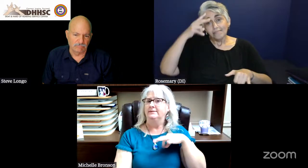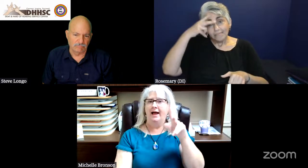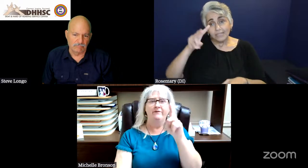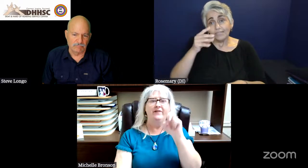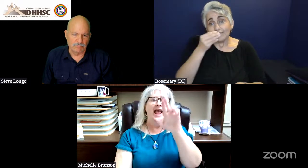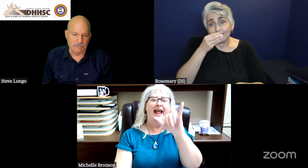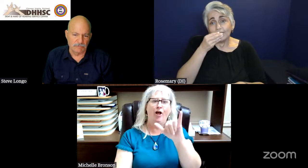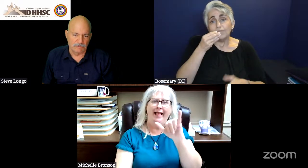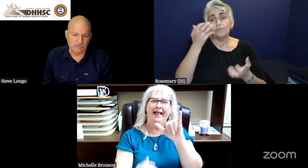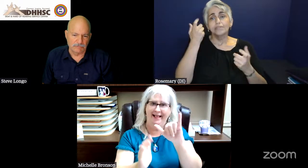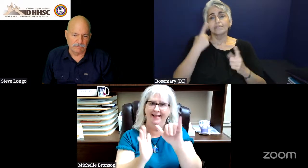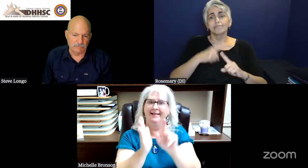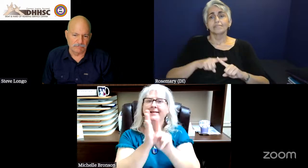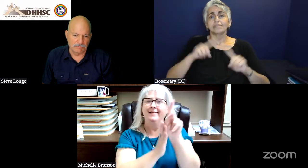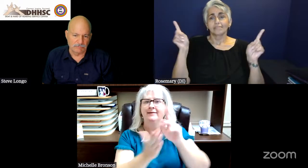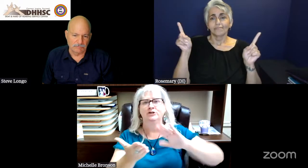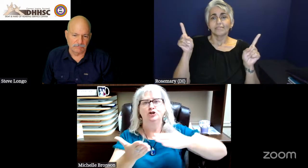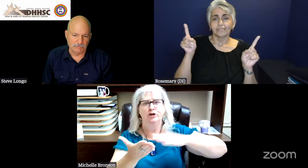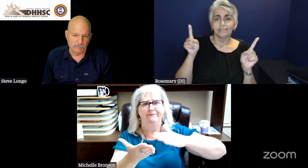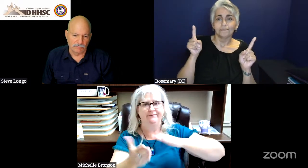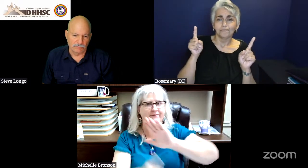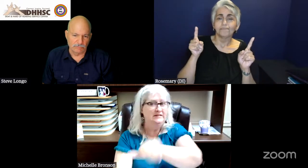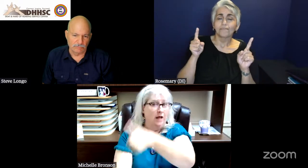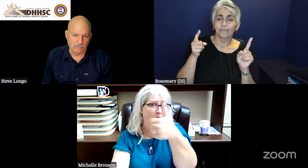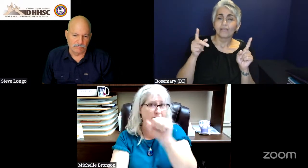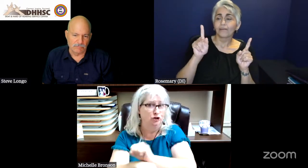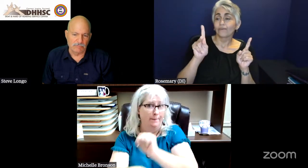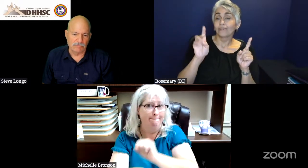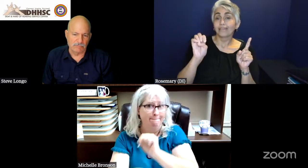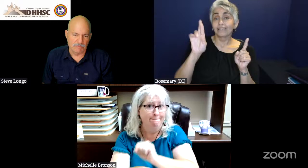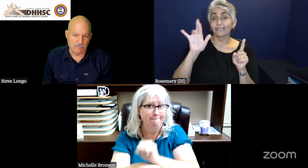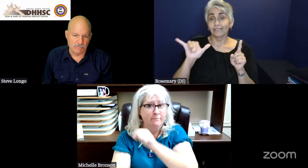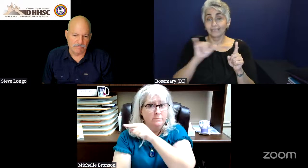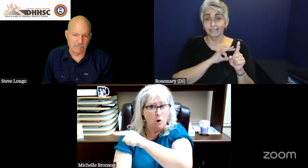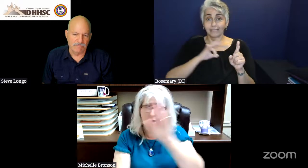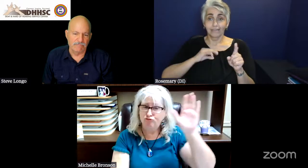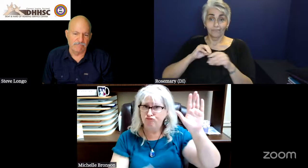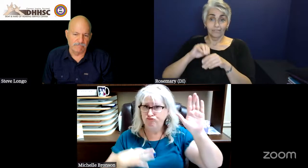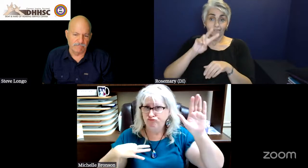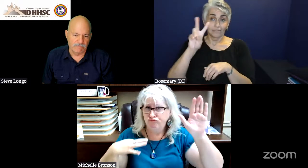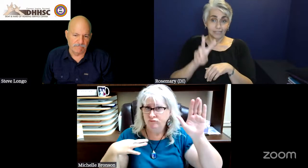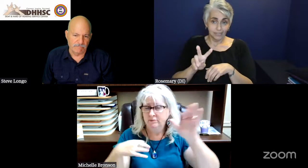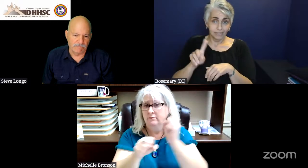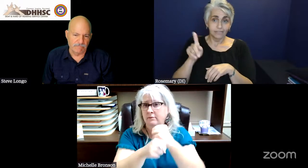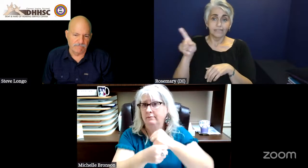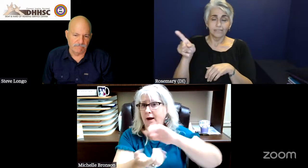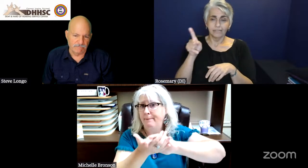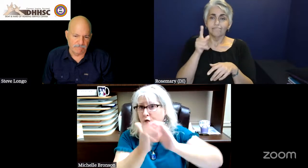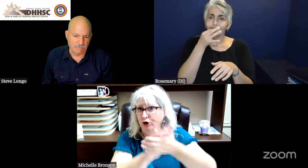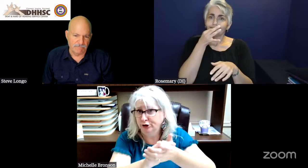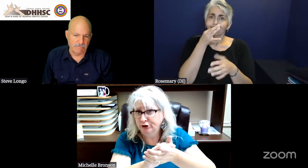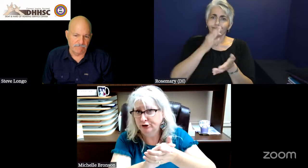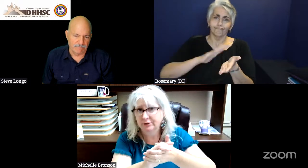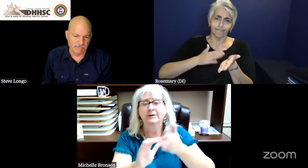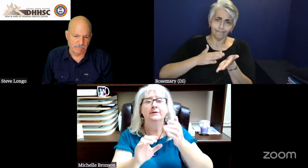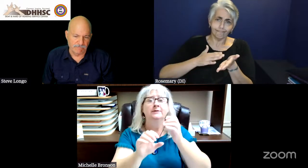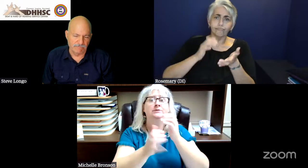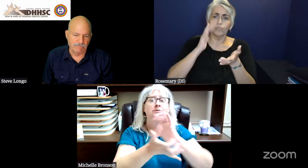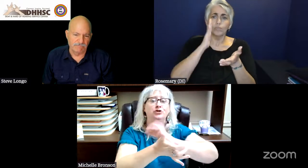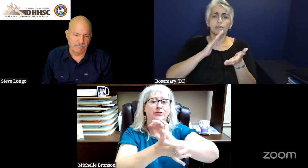community sharing, that they're sick of the same thing all the time, Mexican food. They want something different. So Mary, our staff